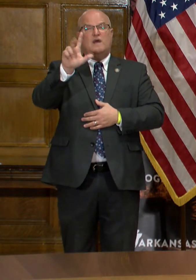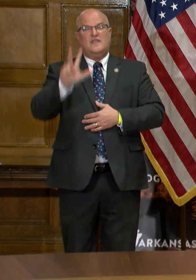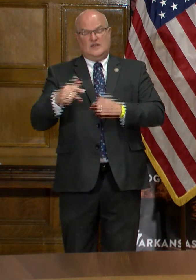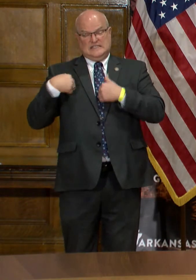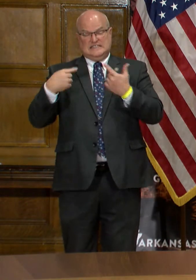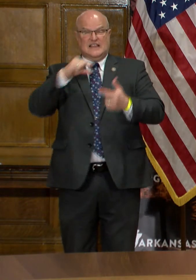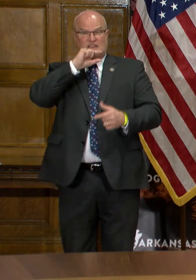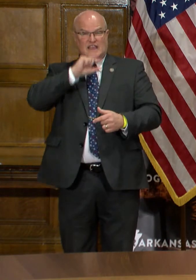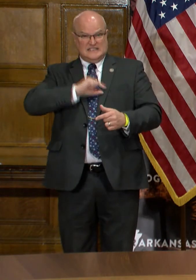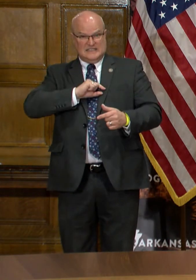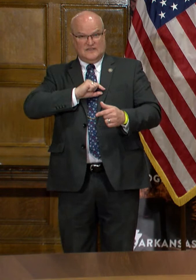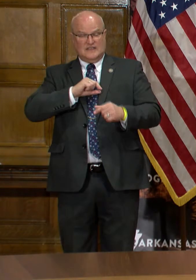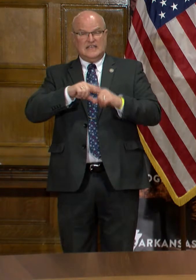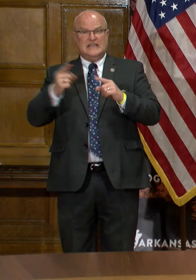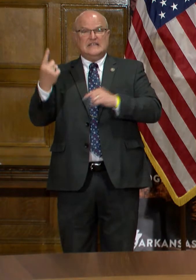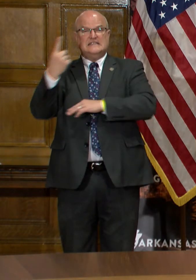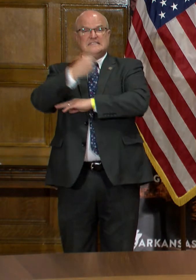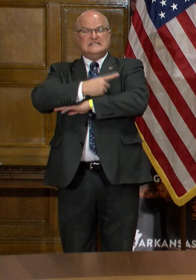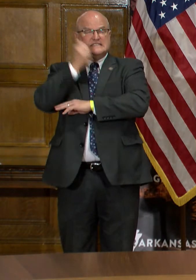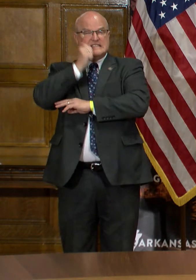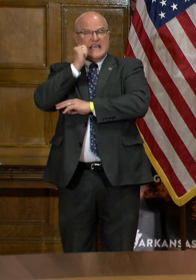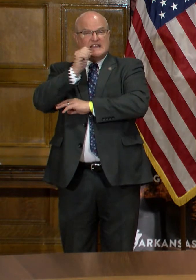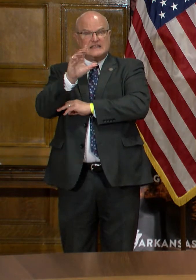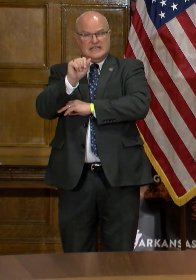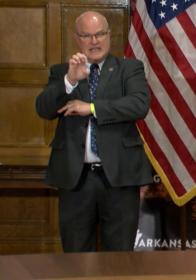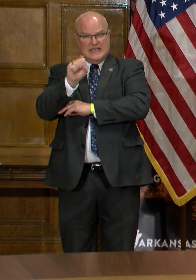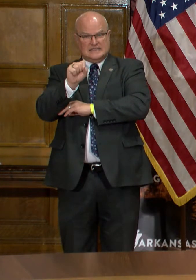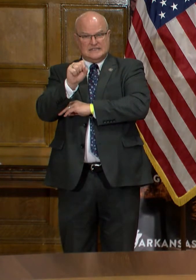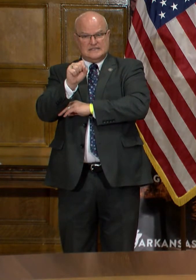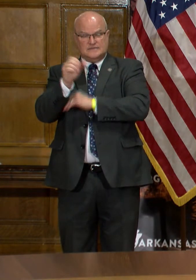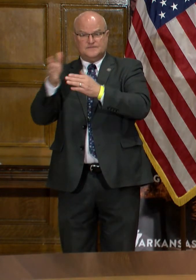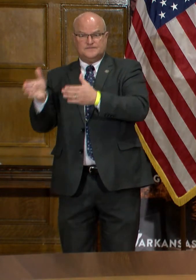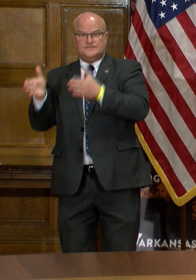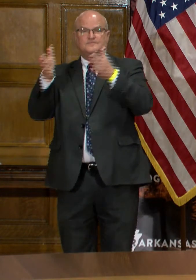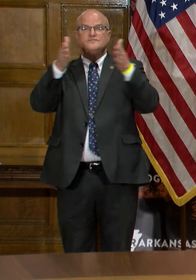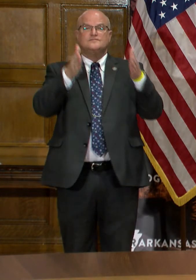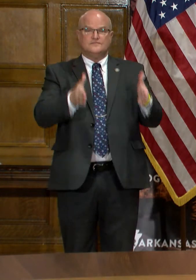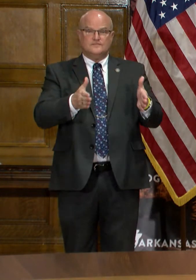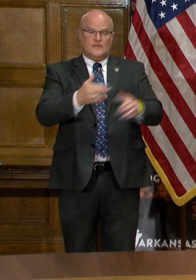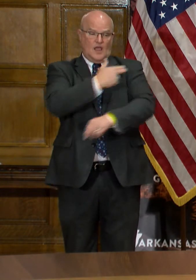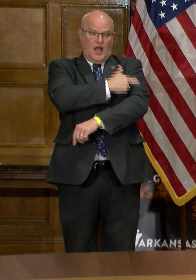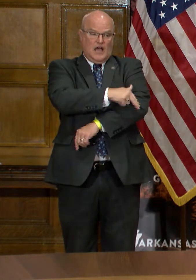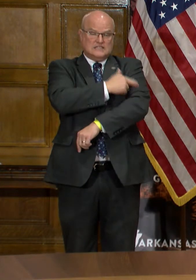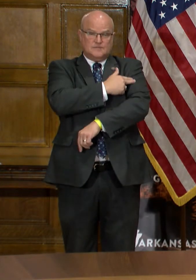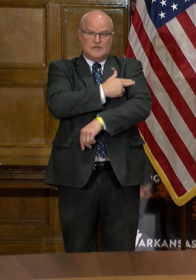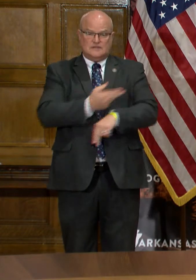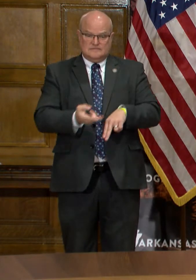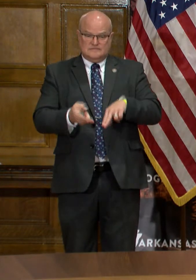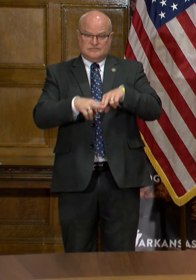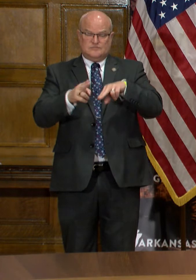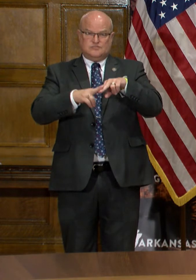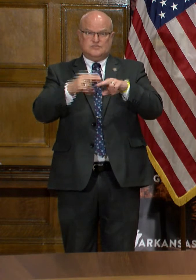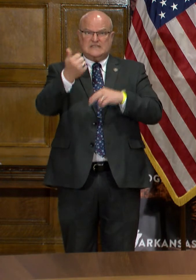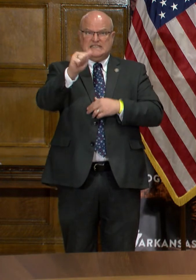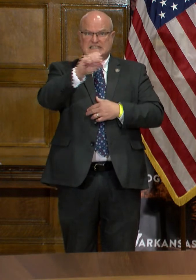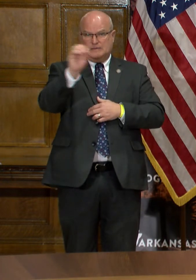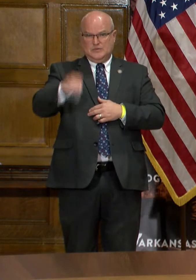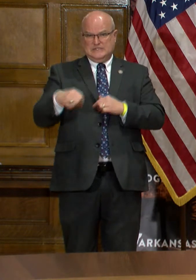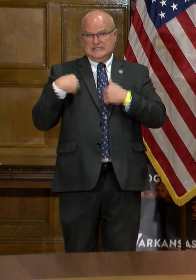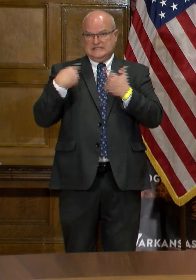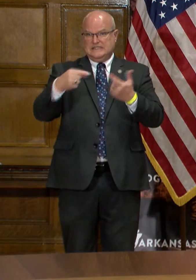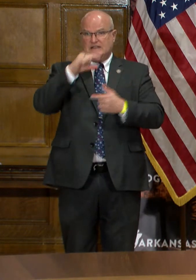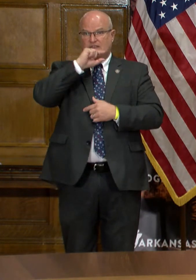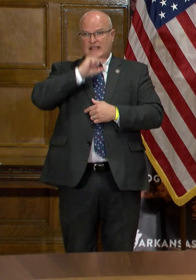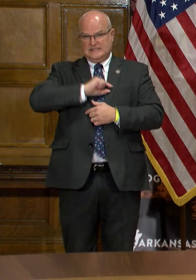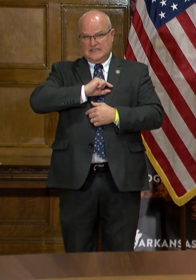since Thanksgiving in daily new cases. If you look at hospitalizations, that has increased by 10% since